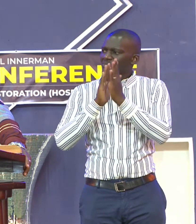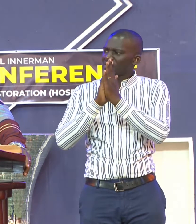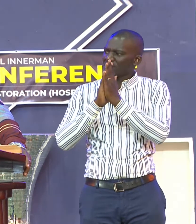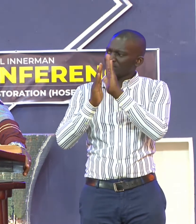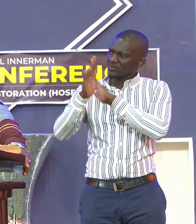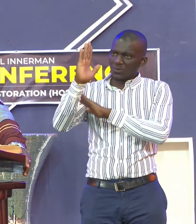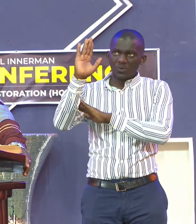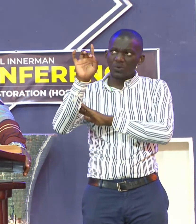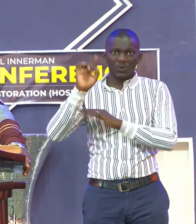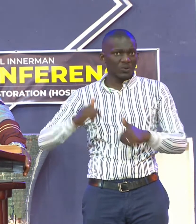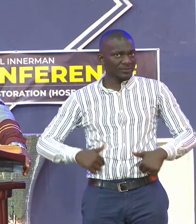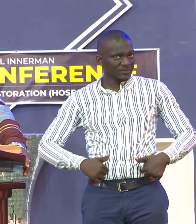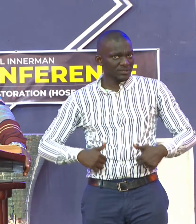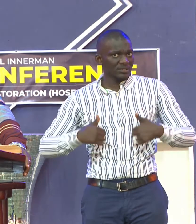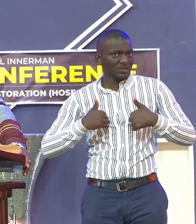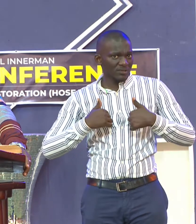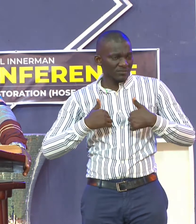I pray as the Lord liveth,